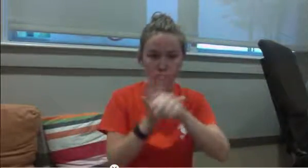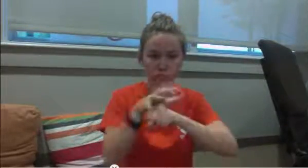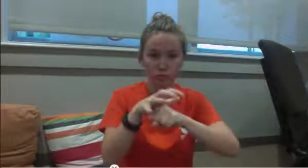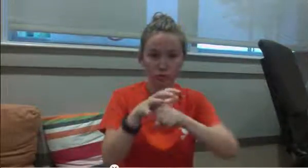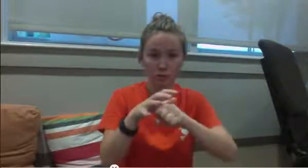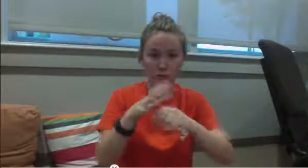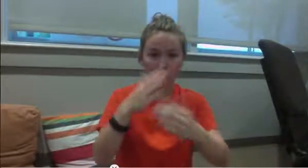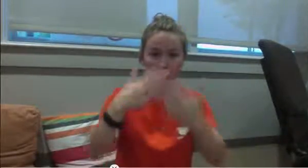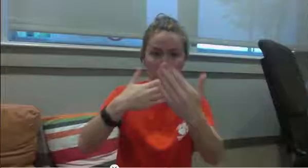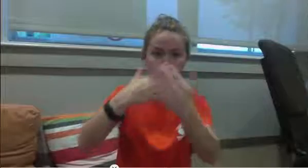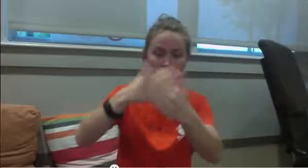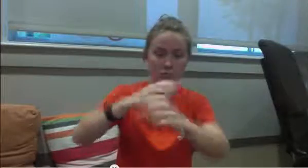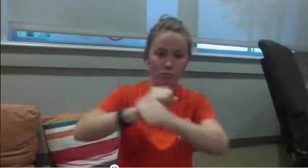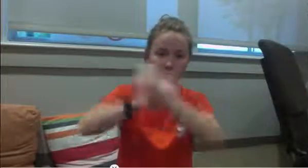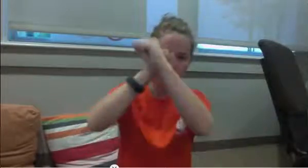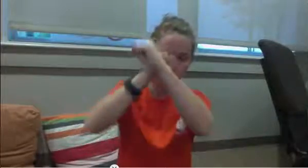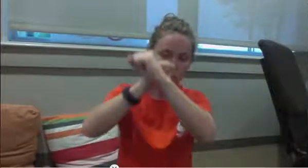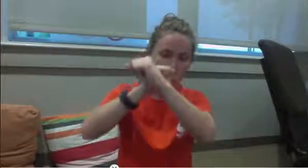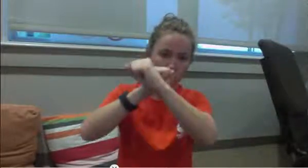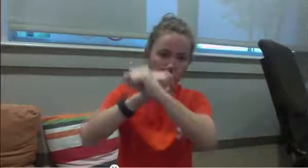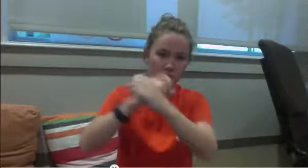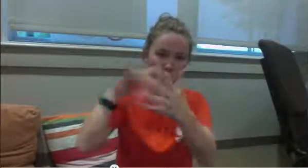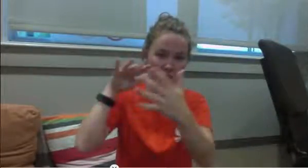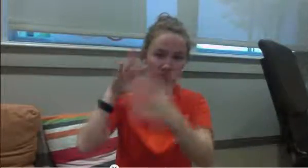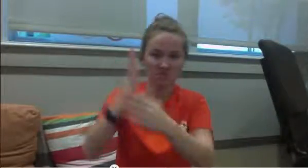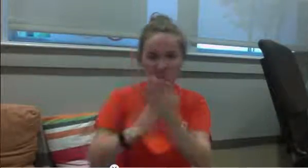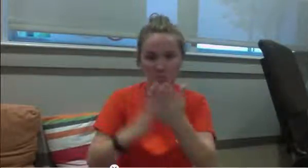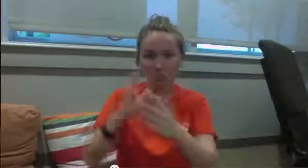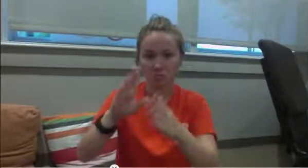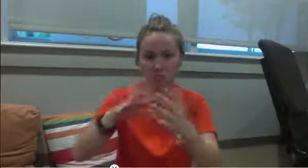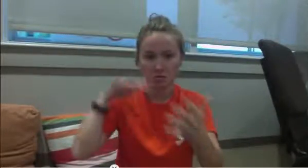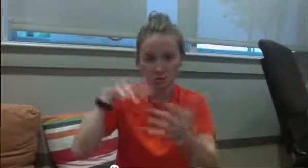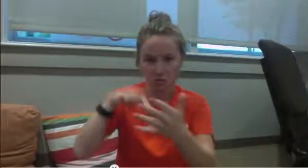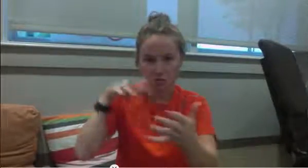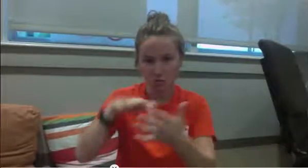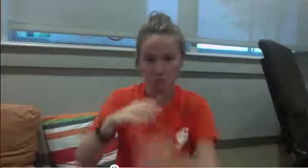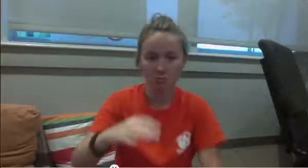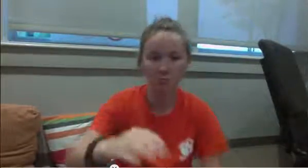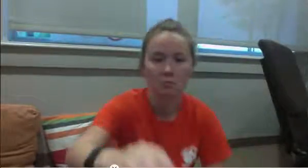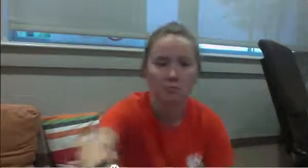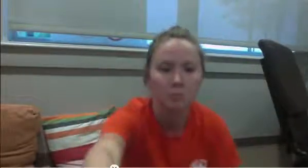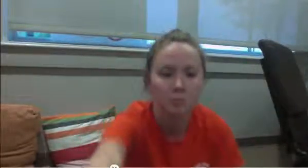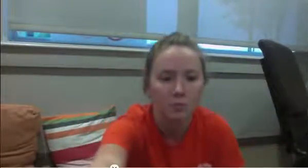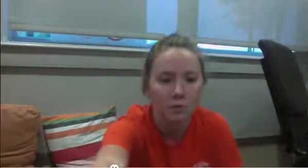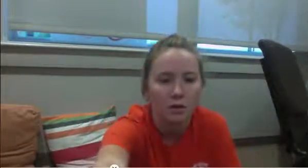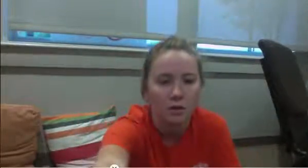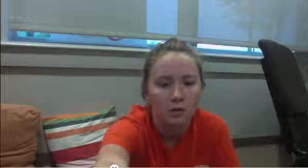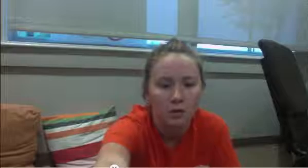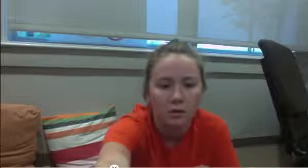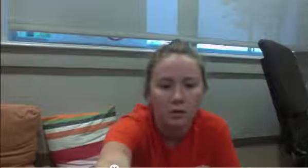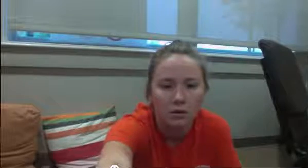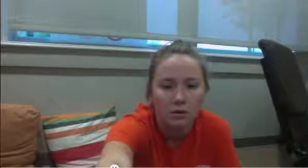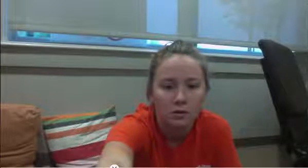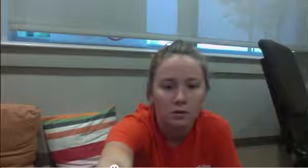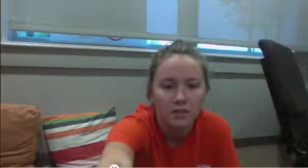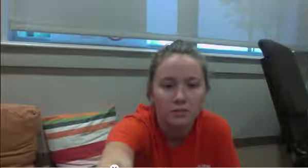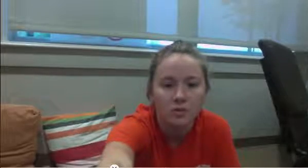It's important to send a rocket because the atmosphere kind of blocks a lot of studying that can be done.